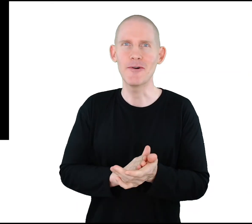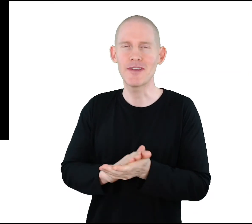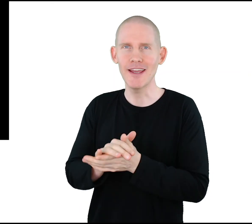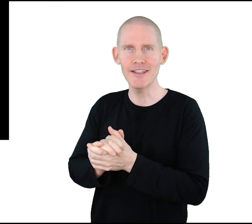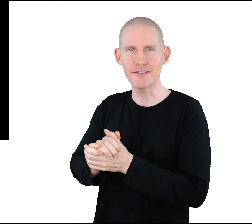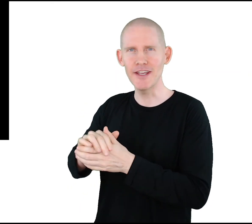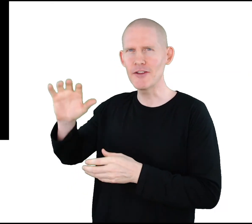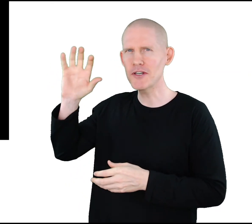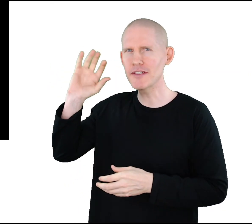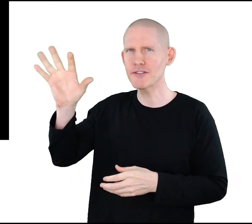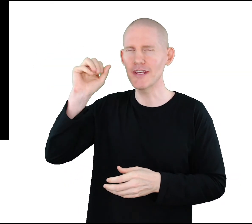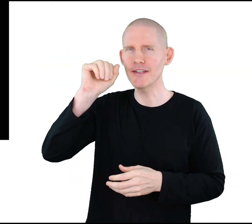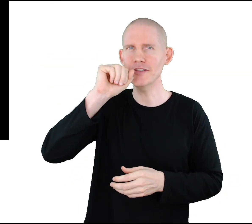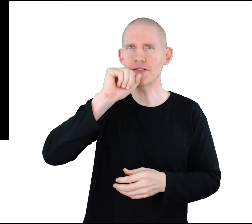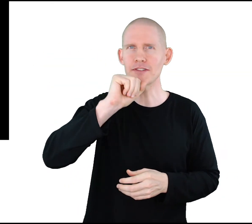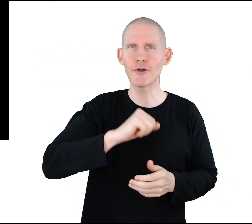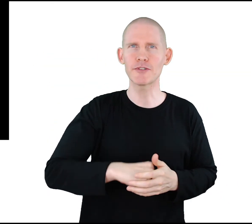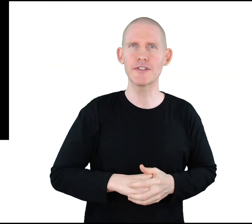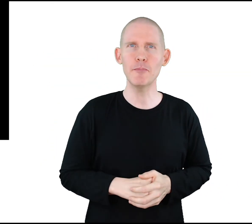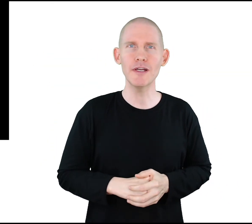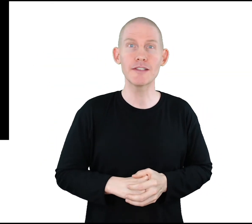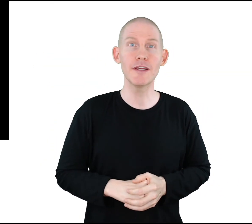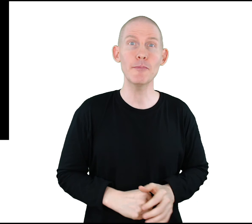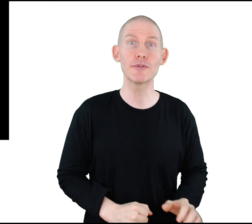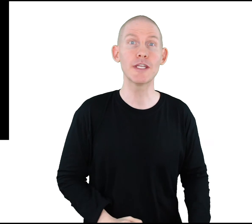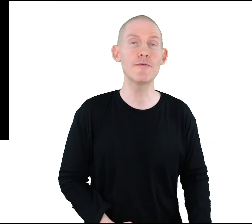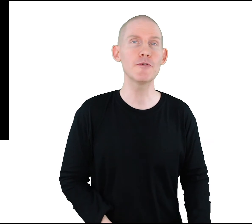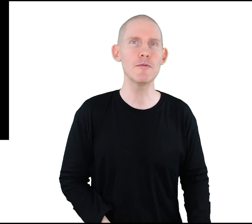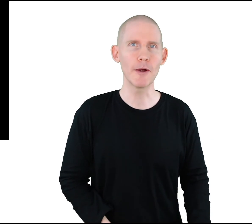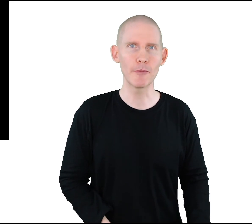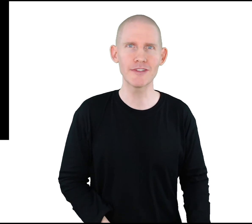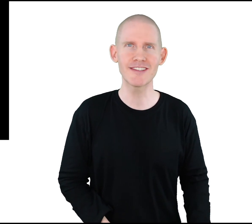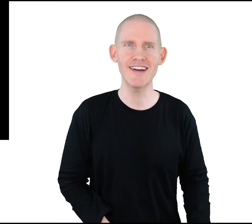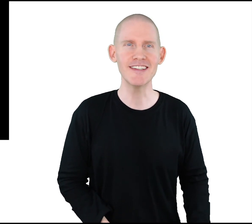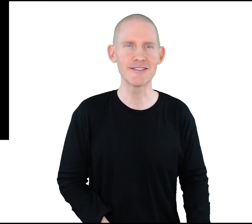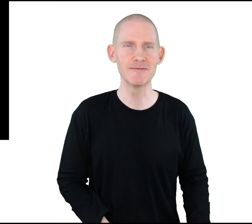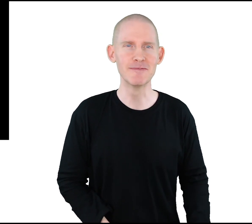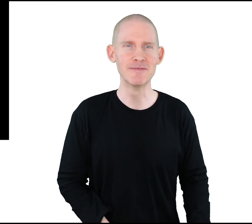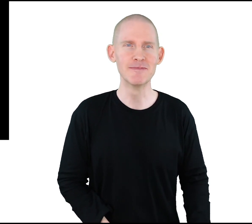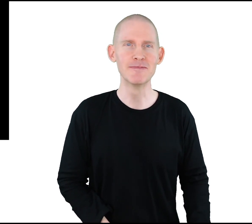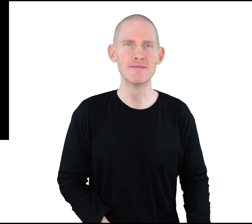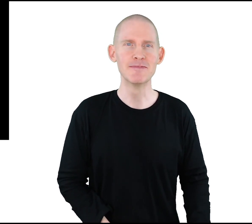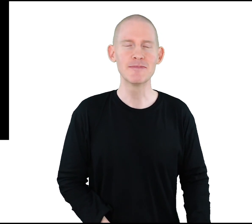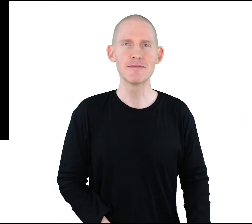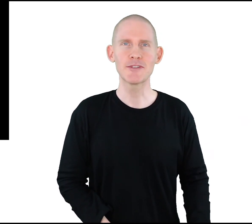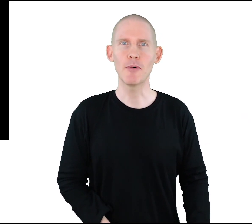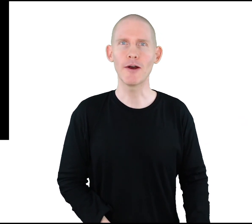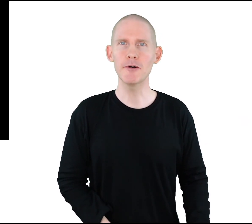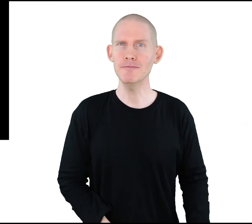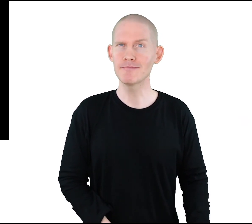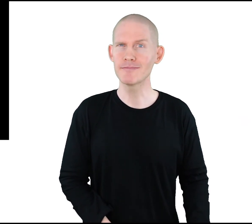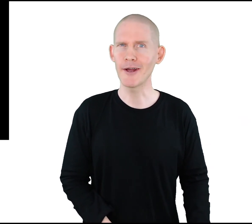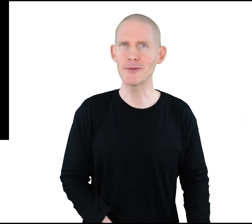Okay, let's take a look at this sentence and go step by step and see if you remember the signs. Tomorrow, how do we sign